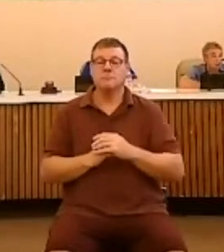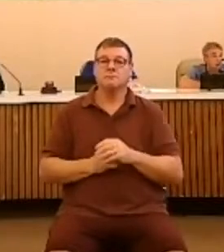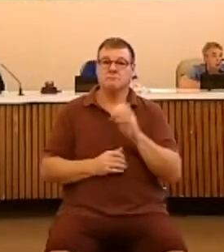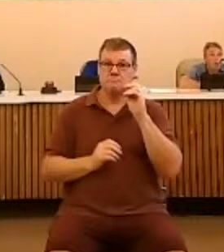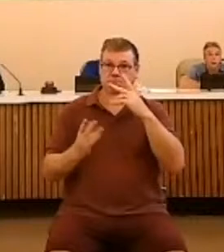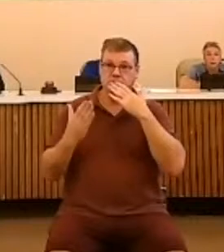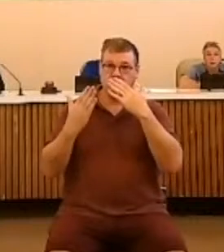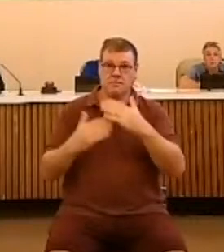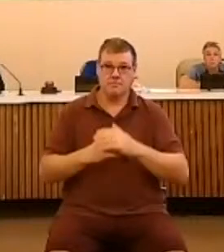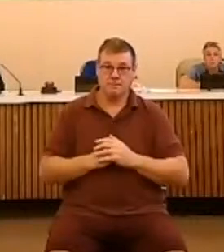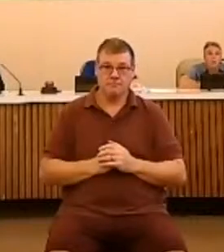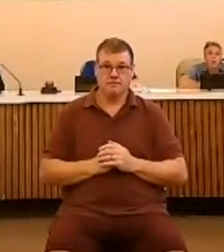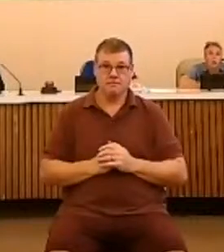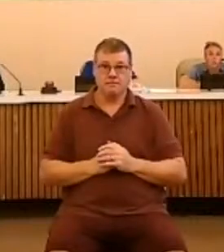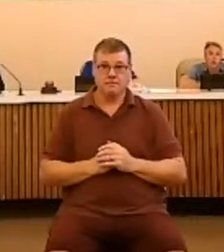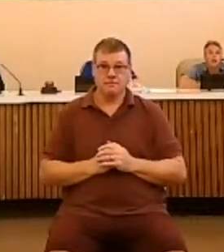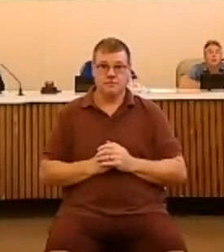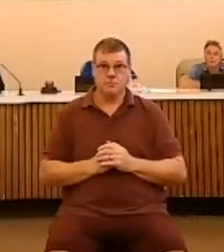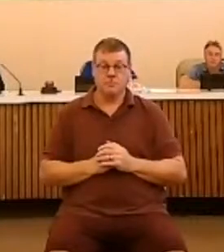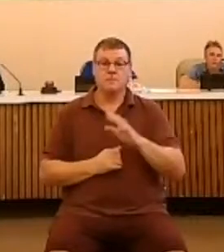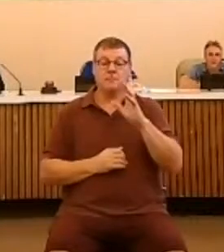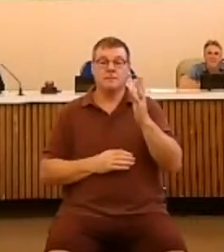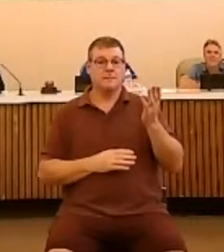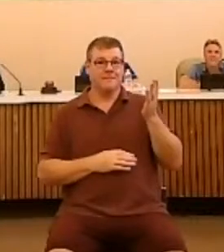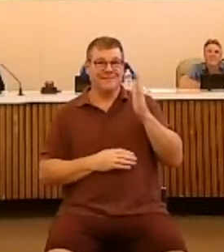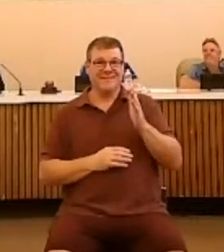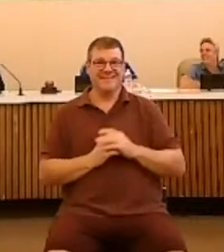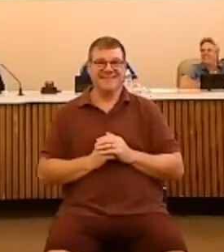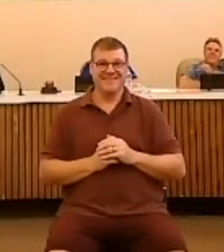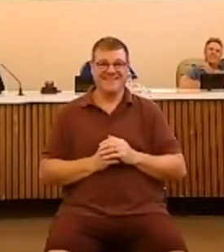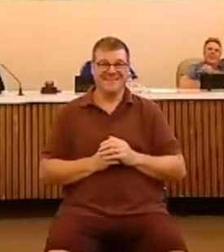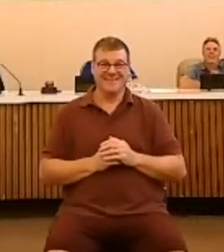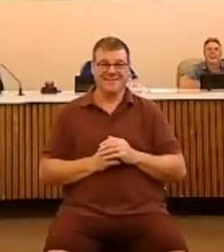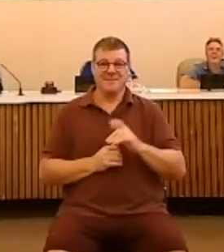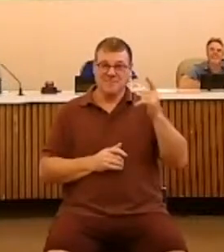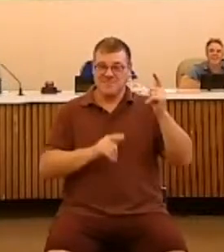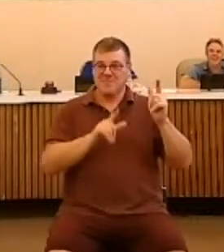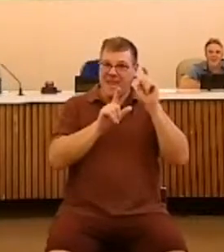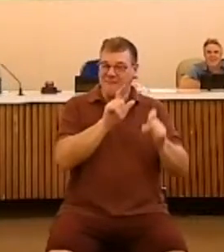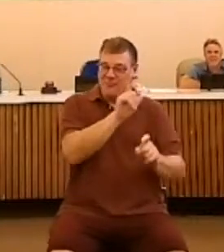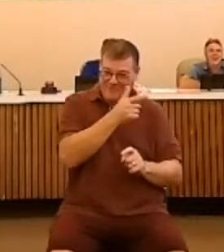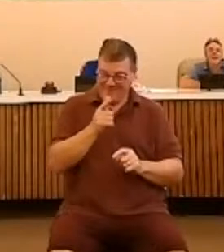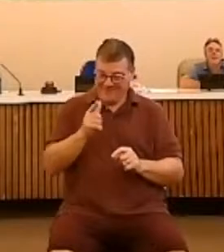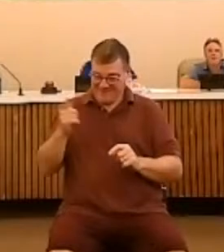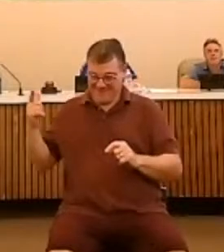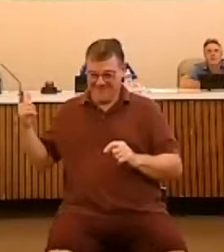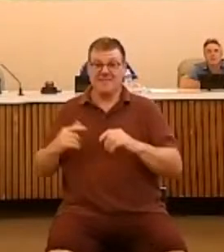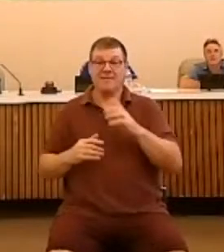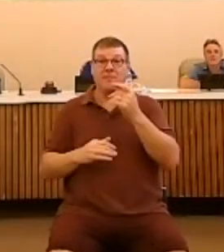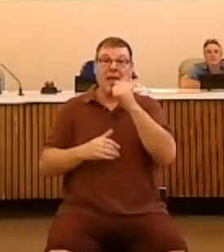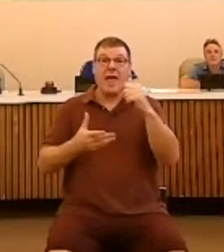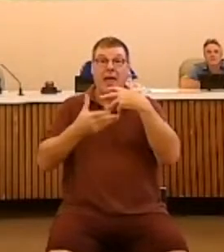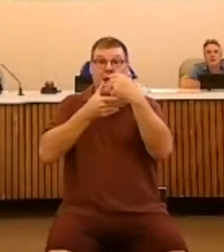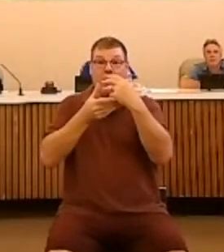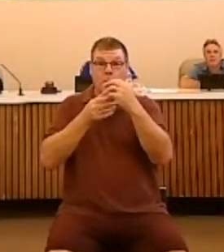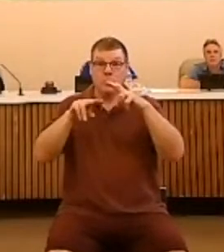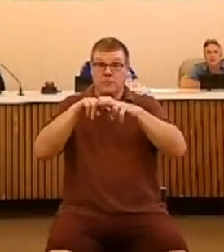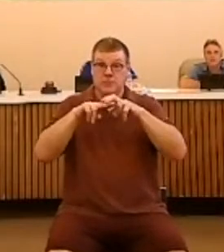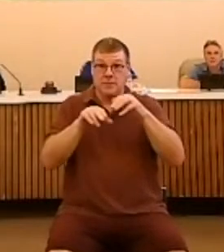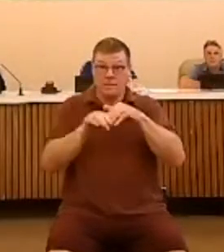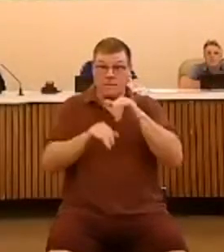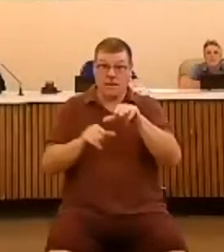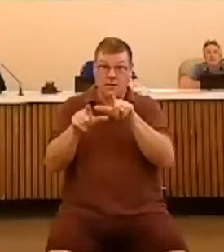you. That's it? Okay, thank you. Any, no. Oh, okay. Going down the line here. Any outdoor seating at that